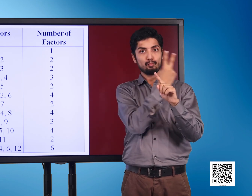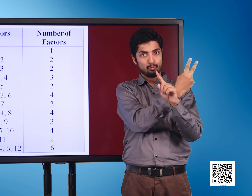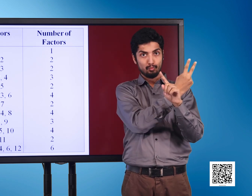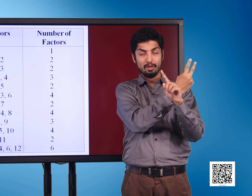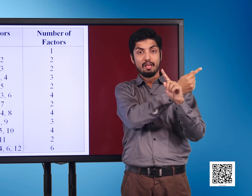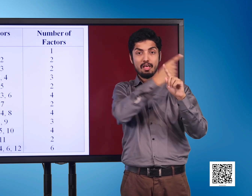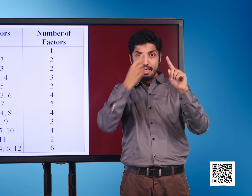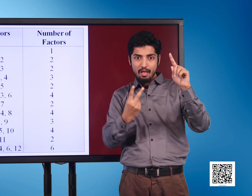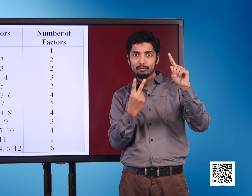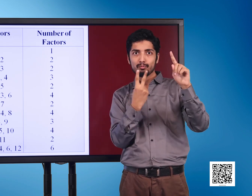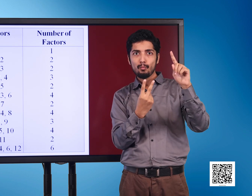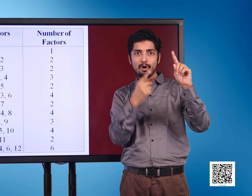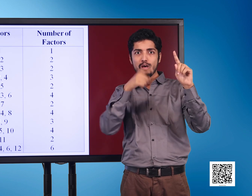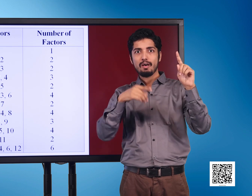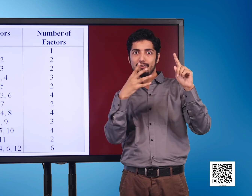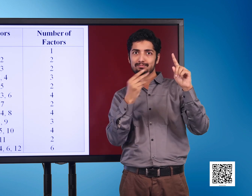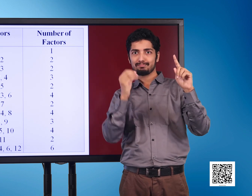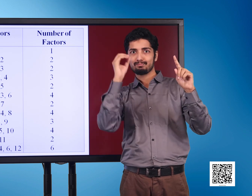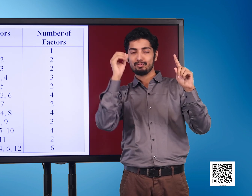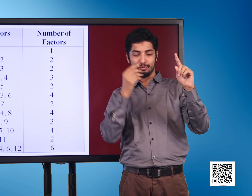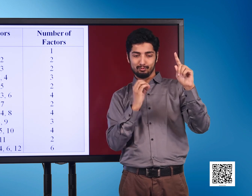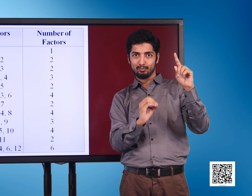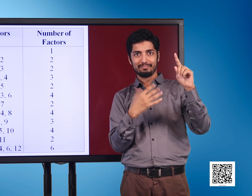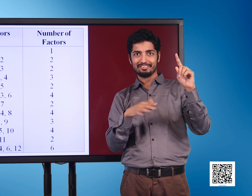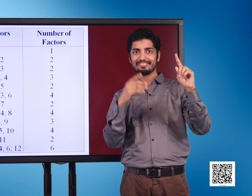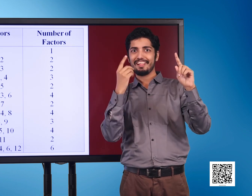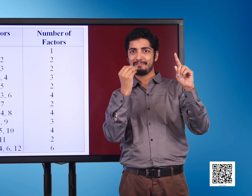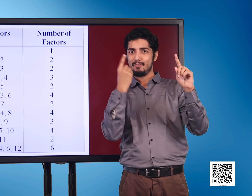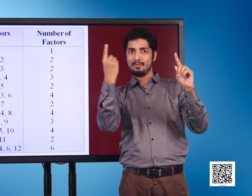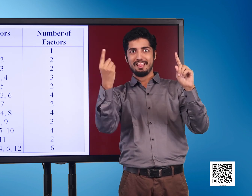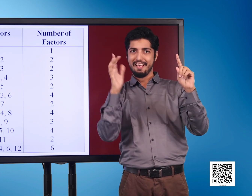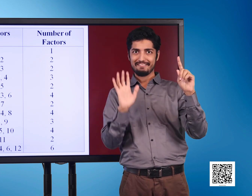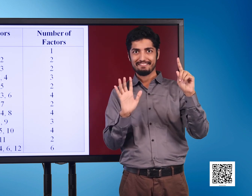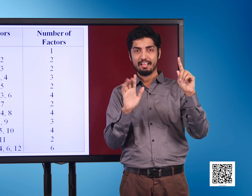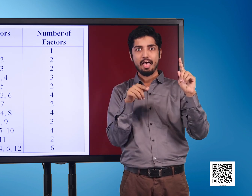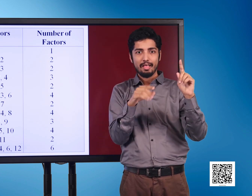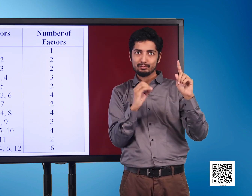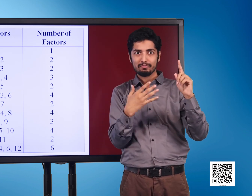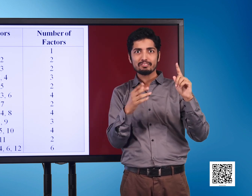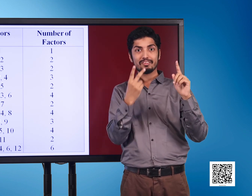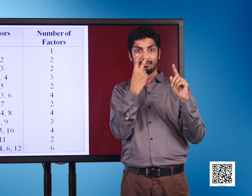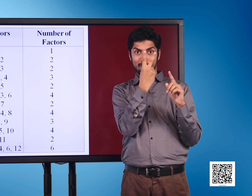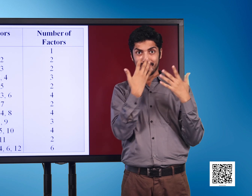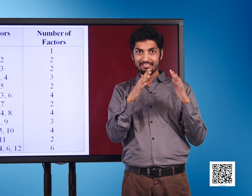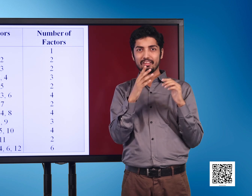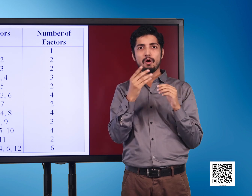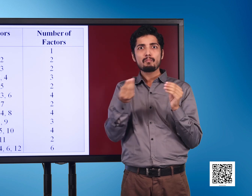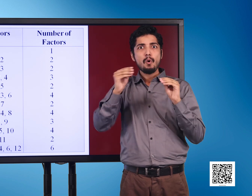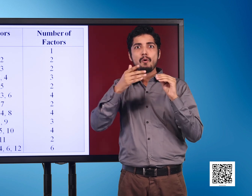1, 11. 2, 12. 1, 2, 3,